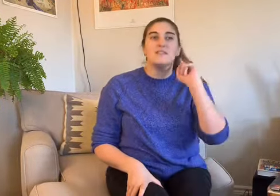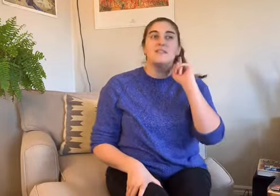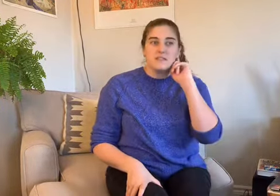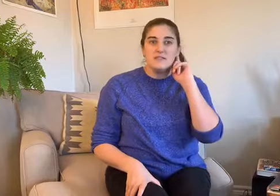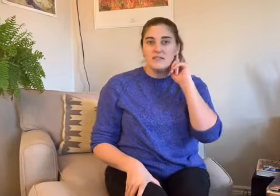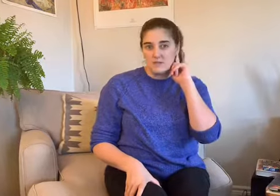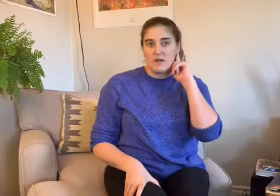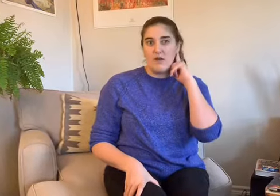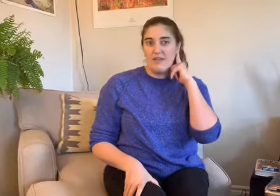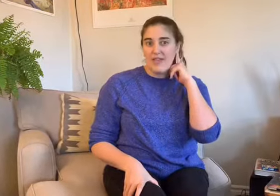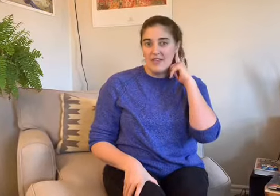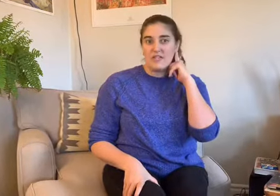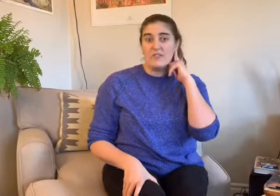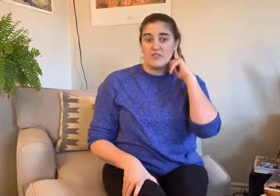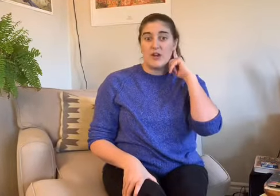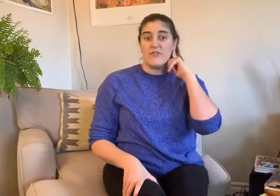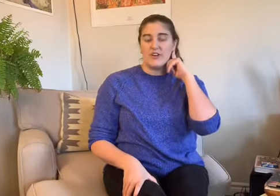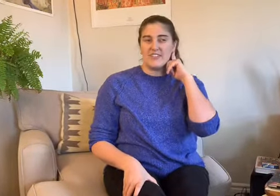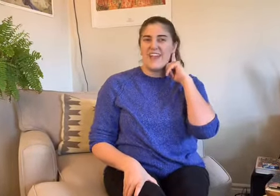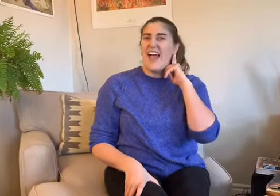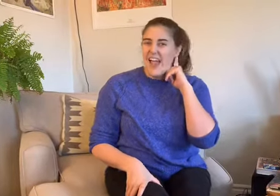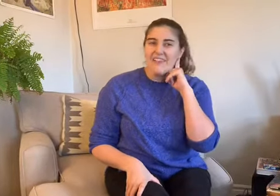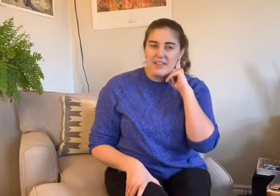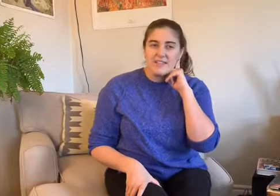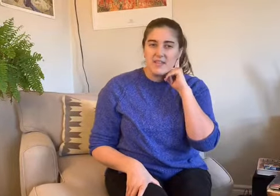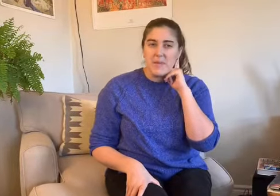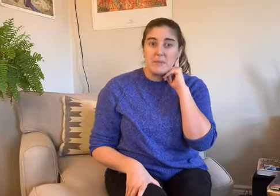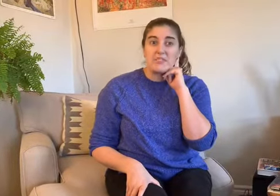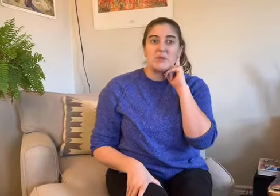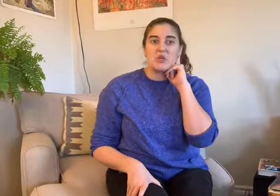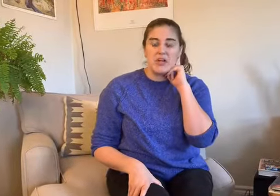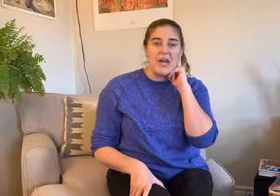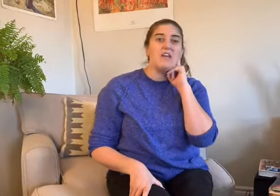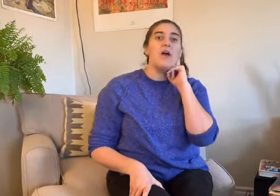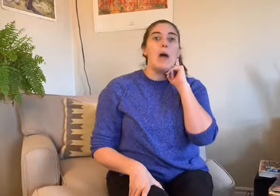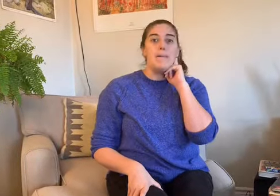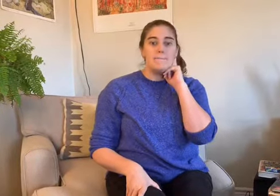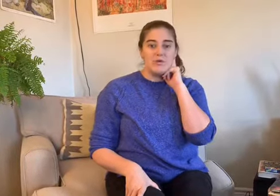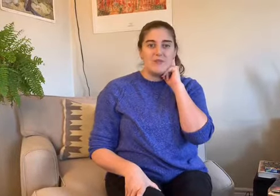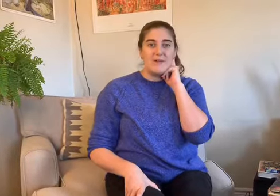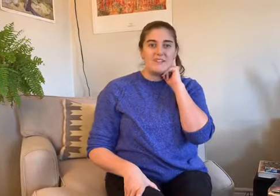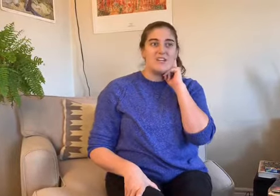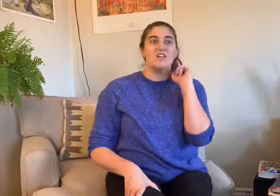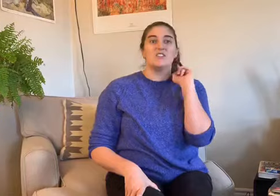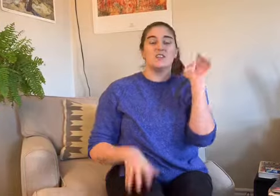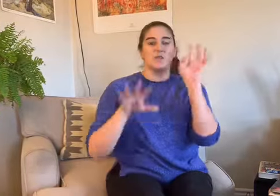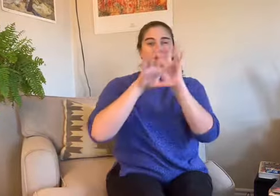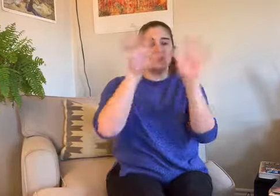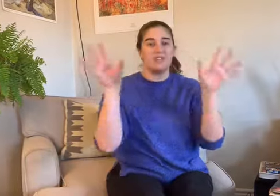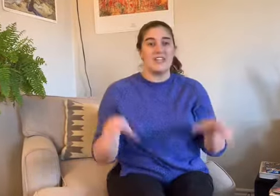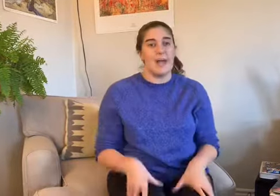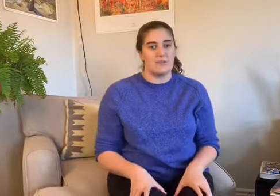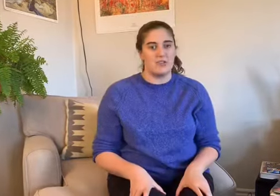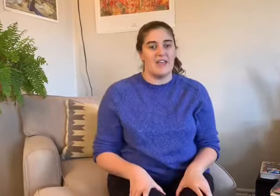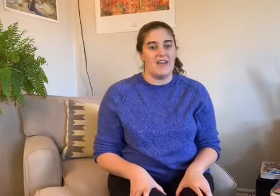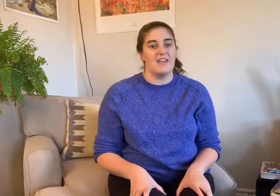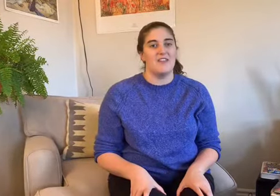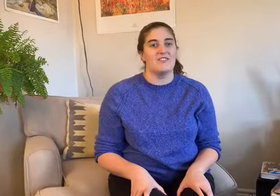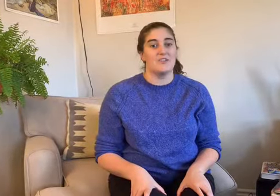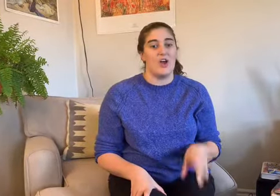listen to the song, the ending of the song first, and then let's come up with some creative movements to capture the ending of the song. All